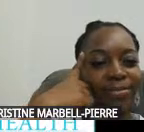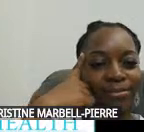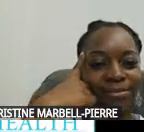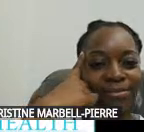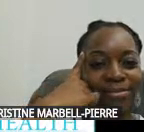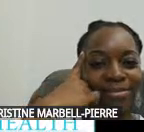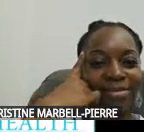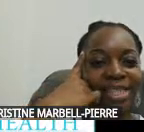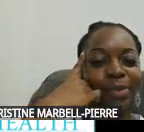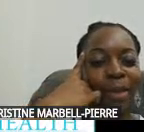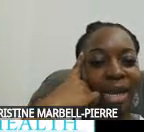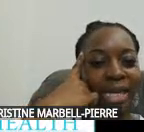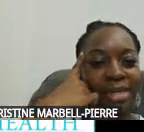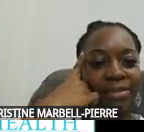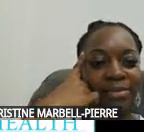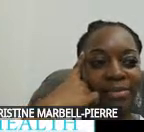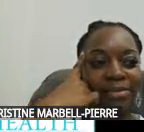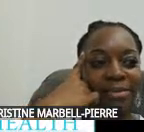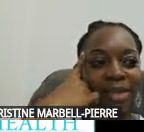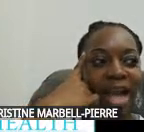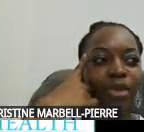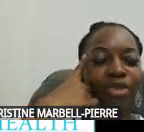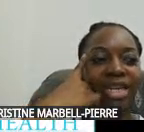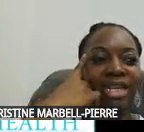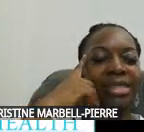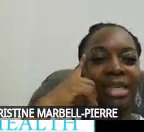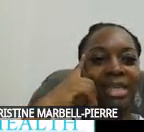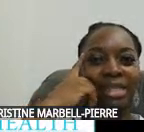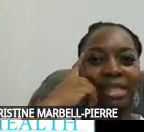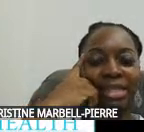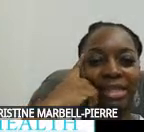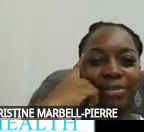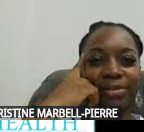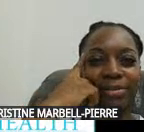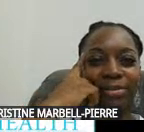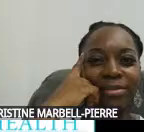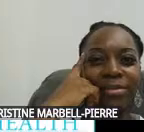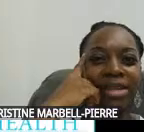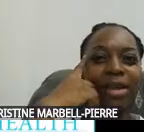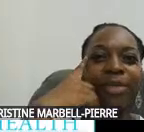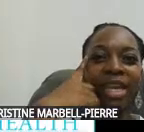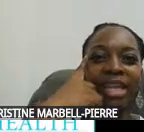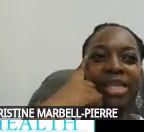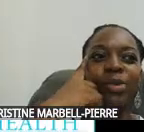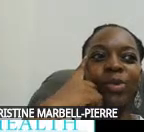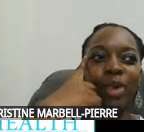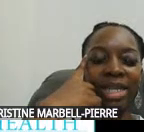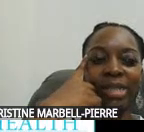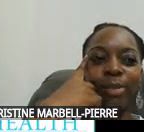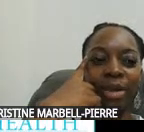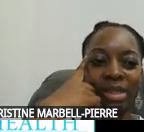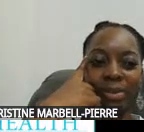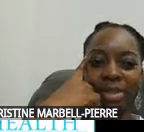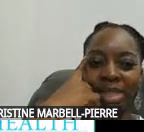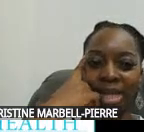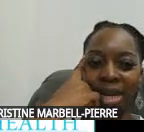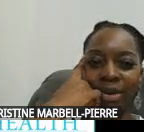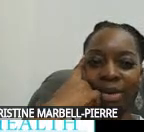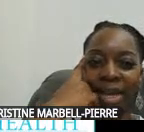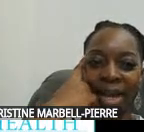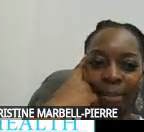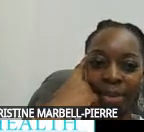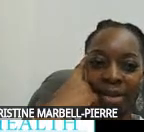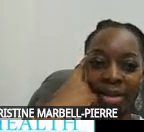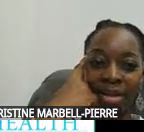yourself, this is my mind. How realistic is this? That I'm thinking this worst possible scenario